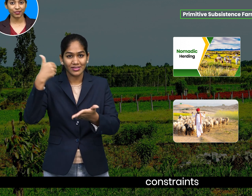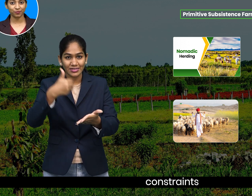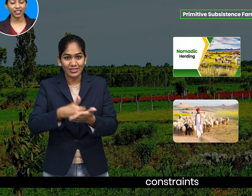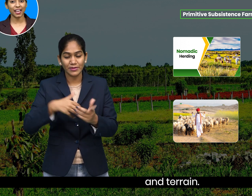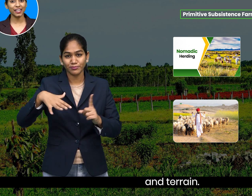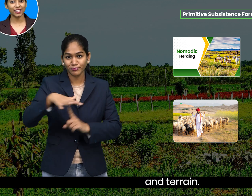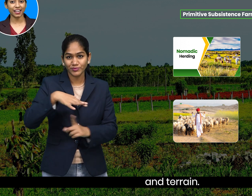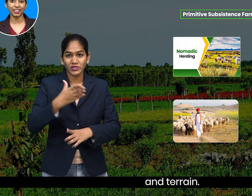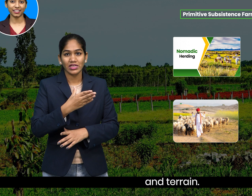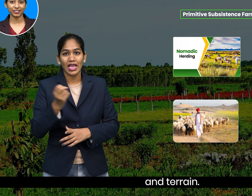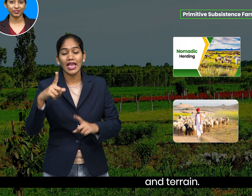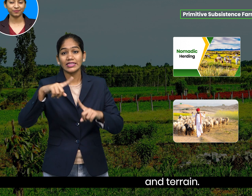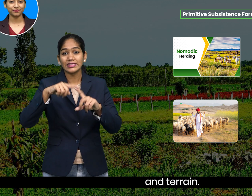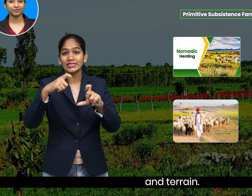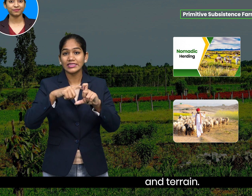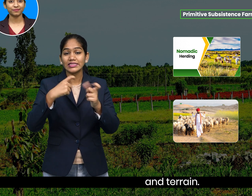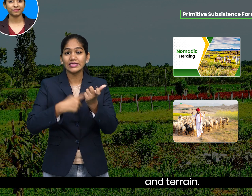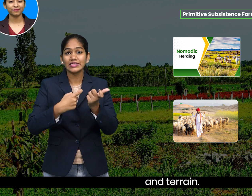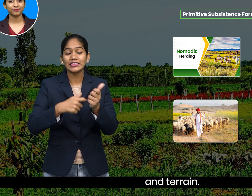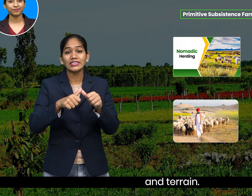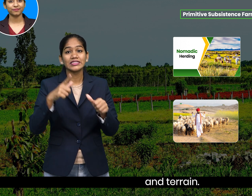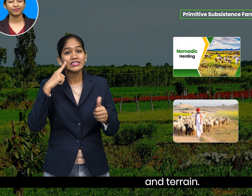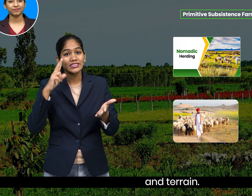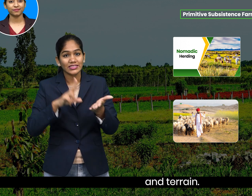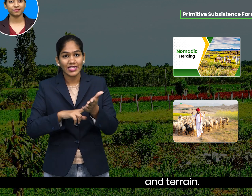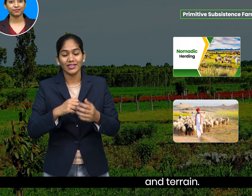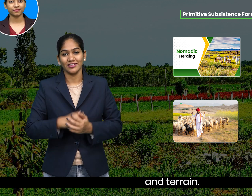constraints and terrain.